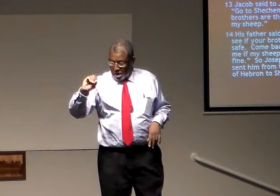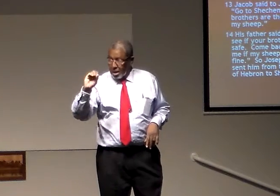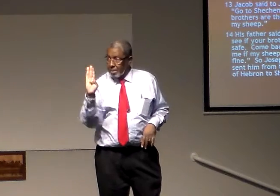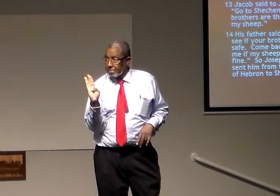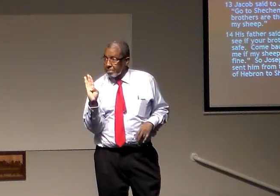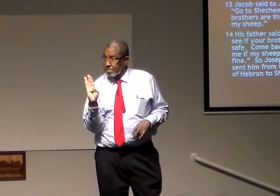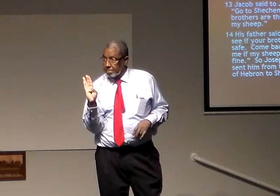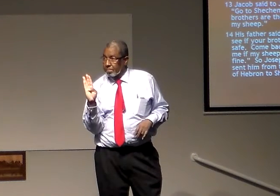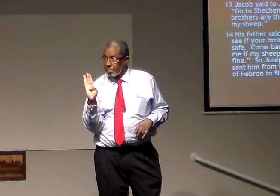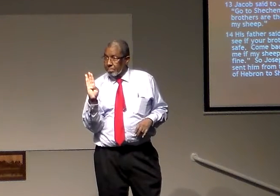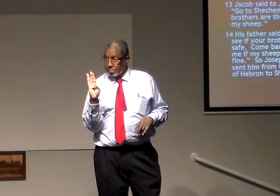said Jacob.